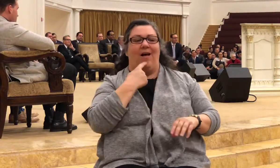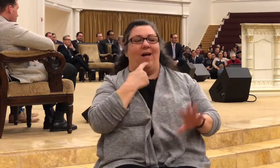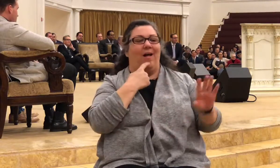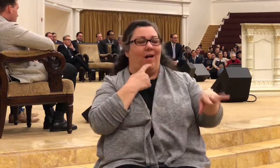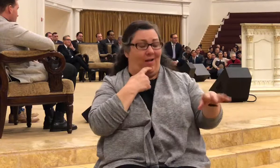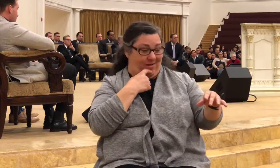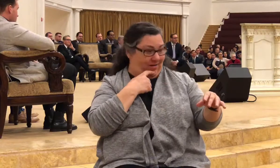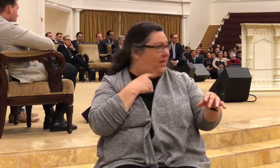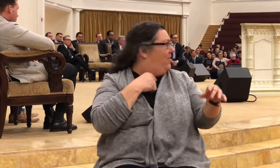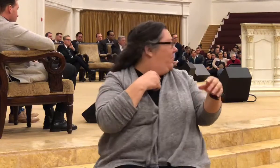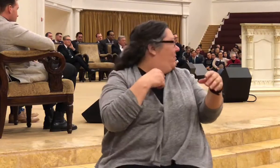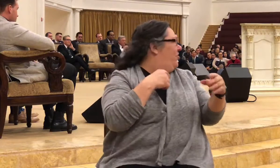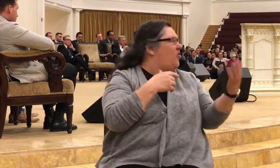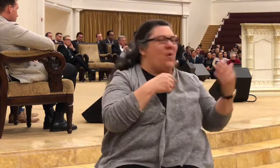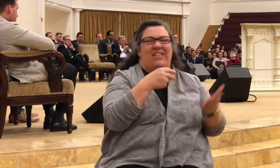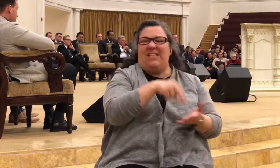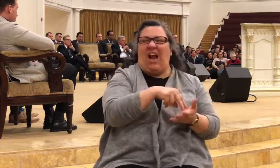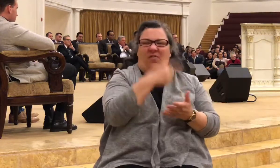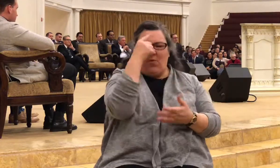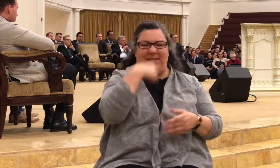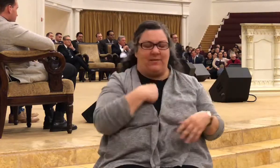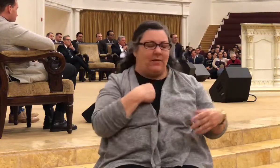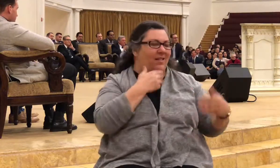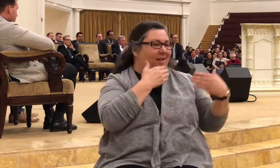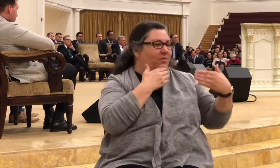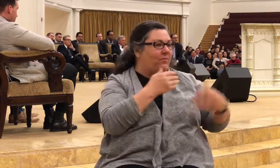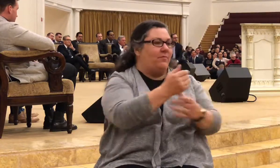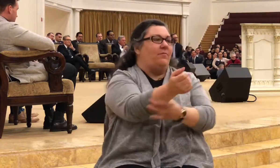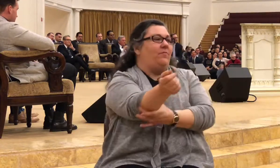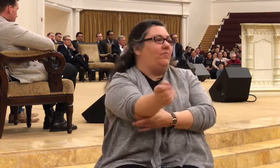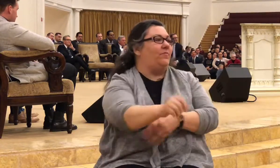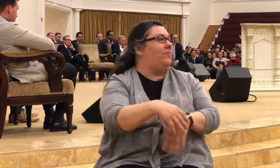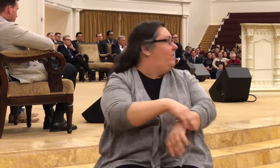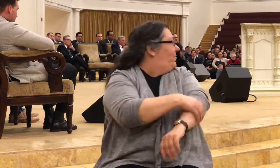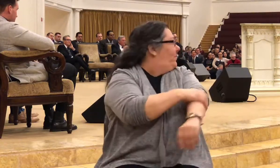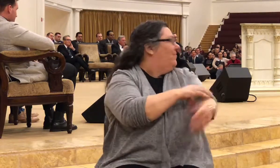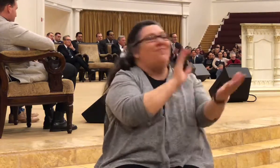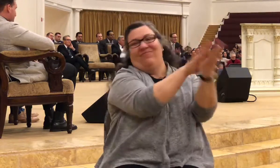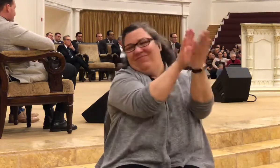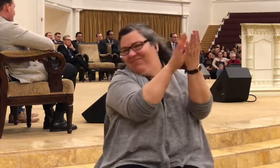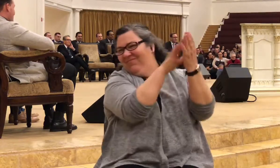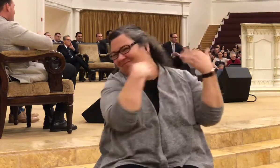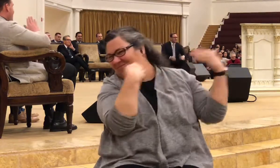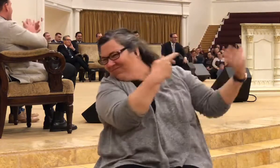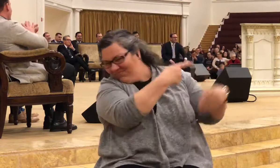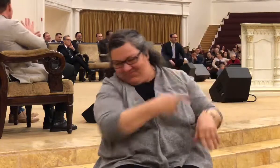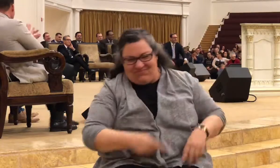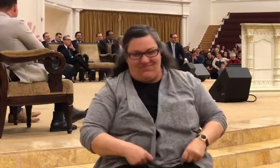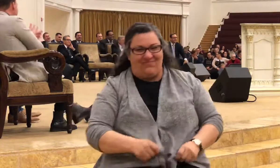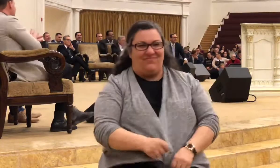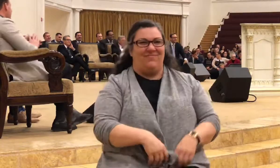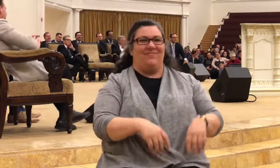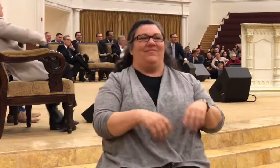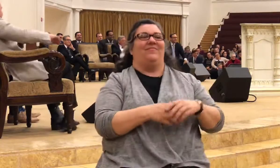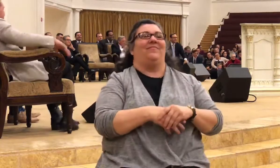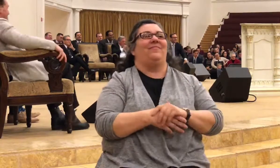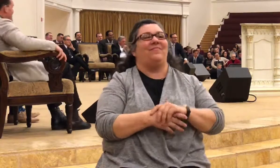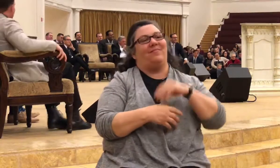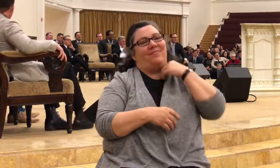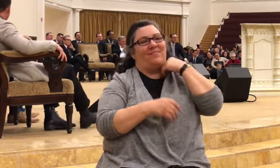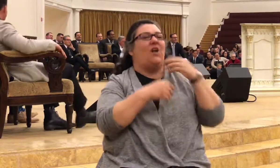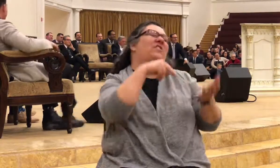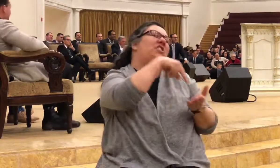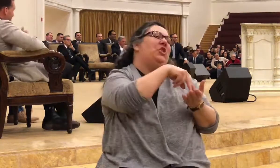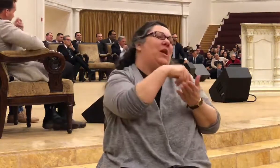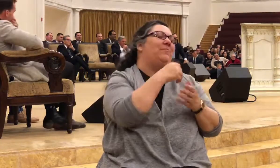And I went, would you stand up for me? There you go. Thanks, brother. Come on out for me. Can we give him a round of applause real quick? All right. There you go. You single